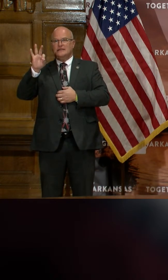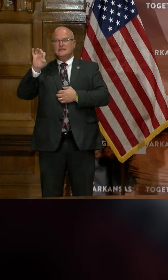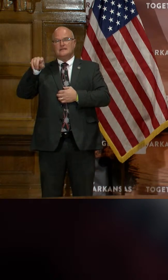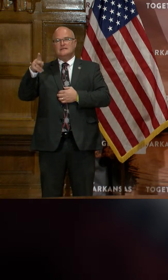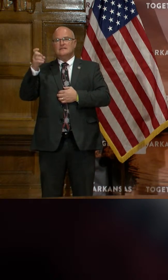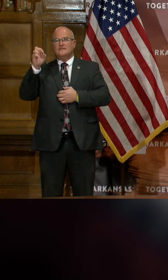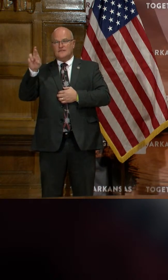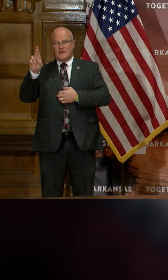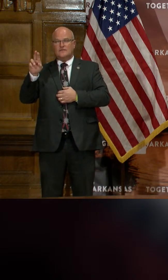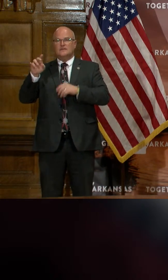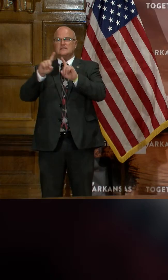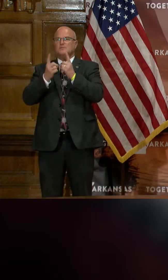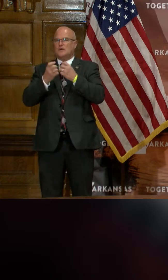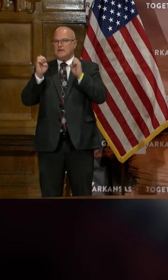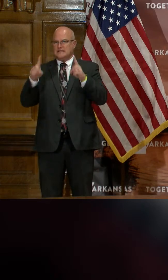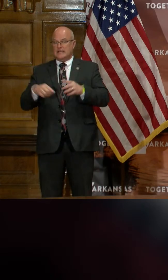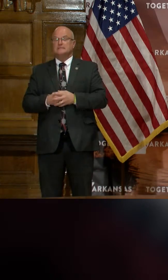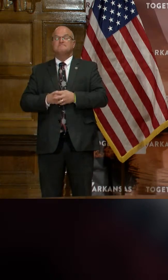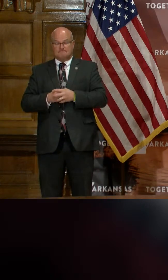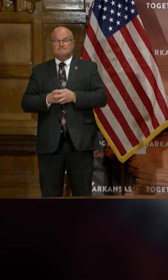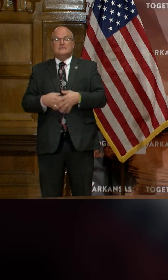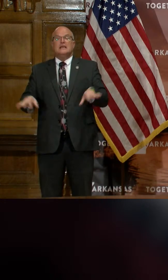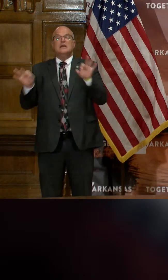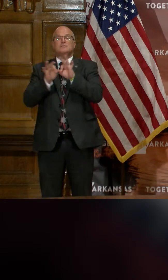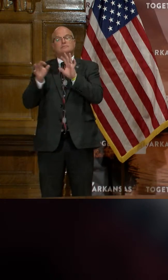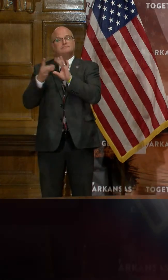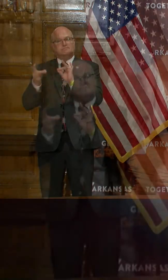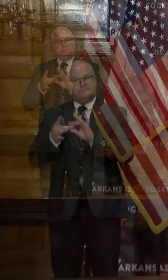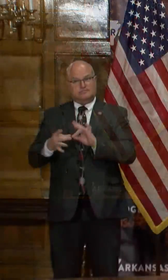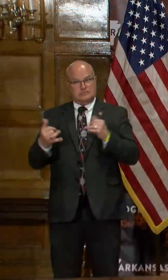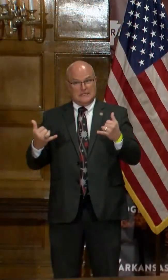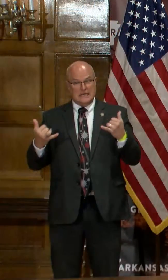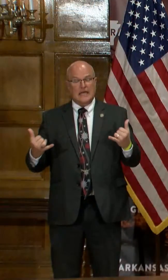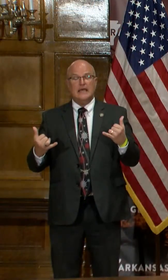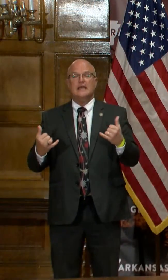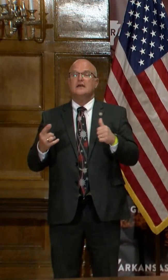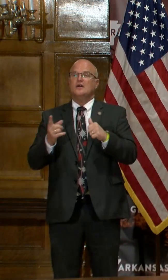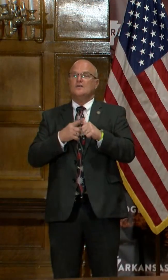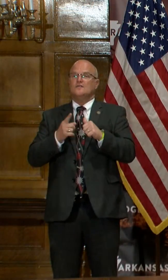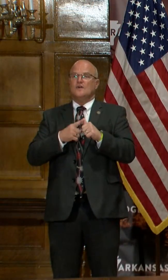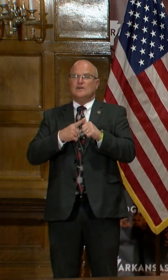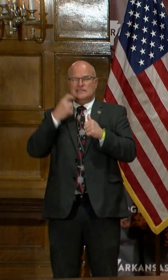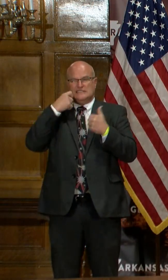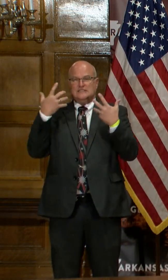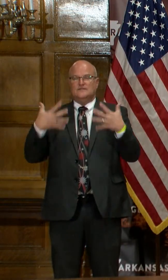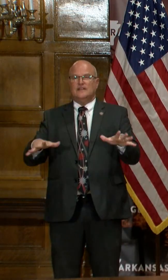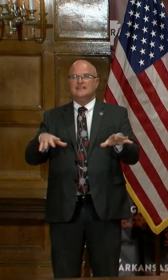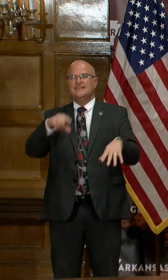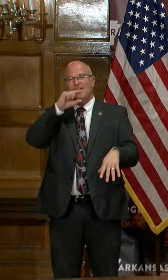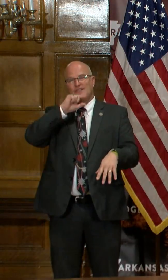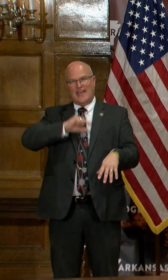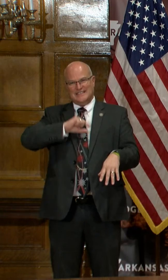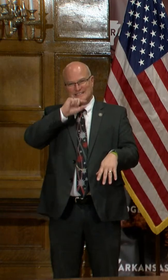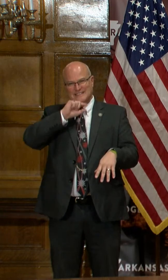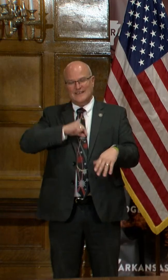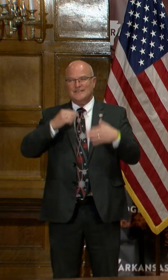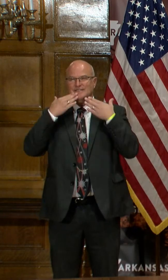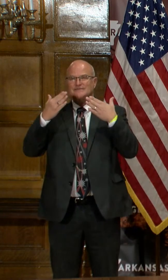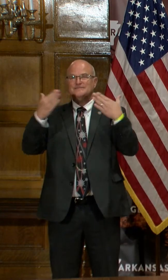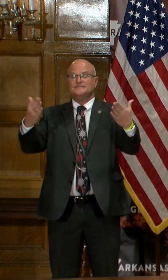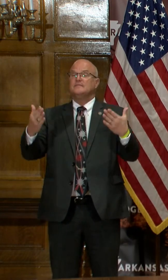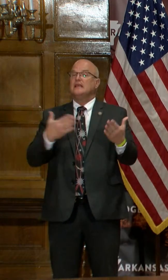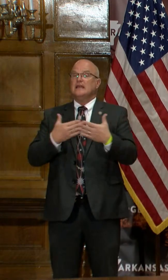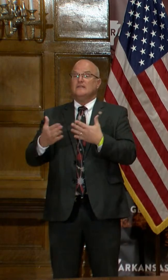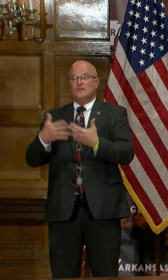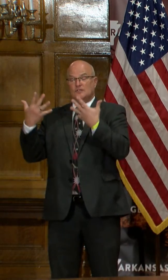we have some important items to cover today. And first, we just finished Thanksgiving, and even though